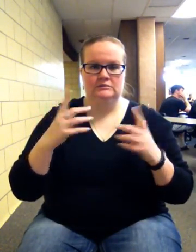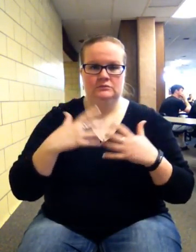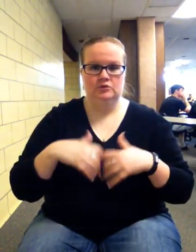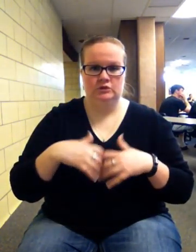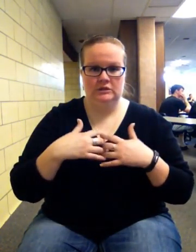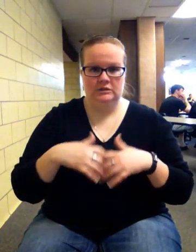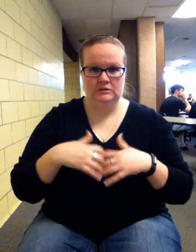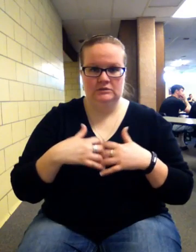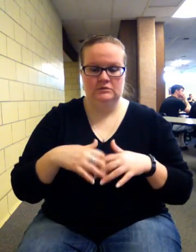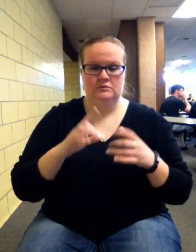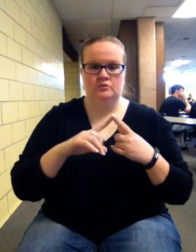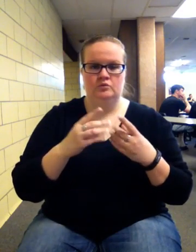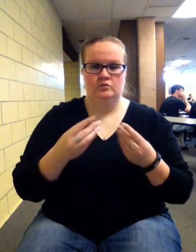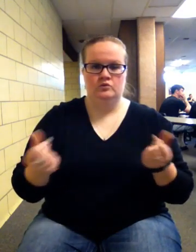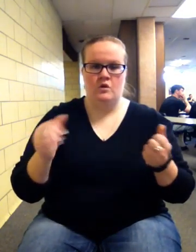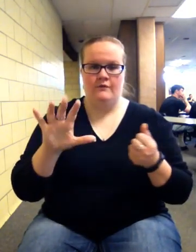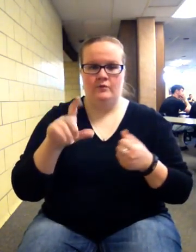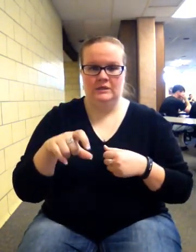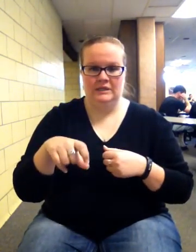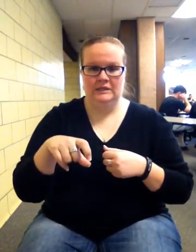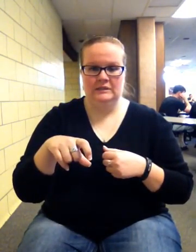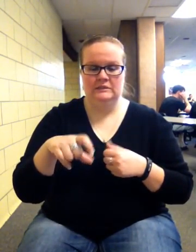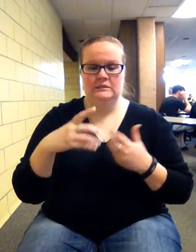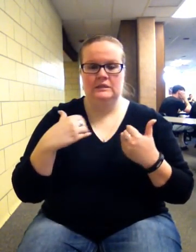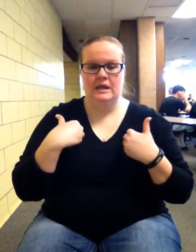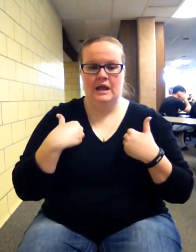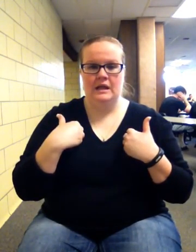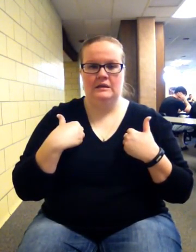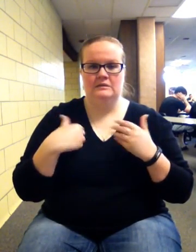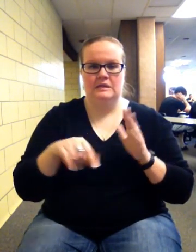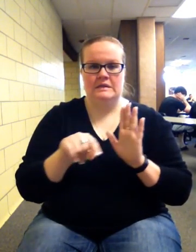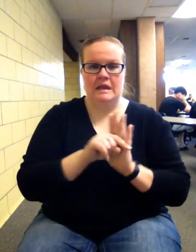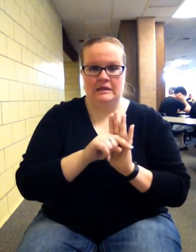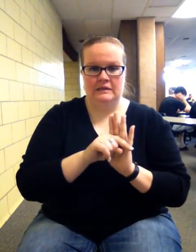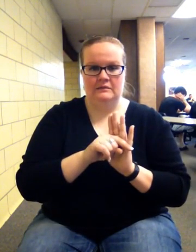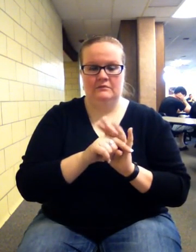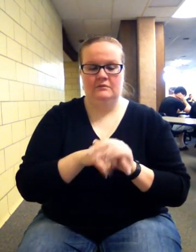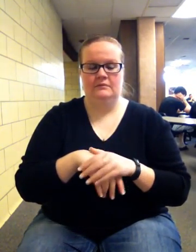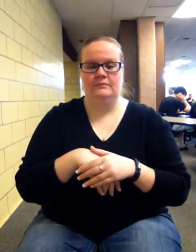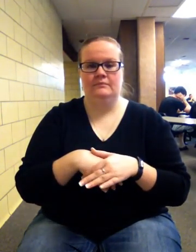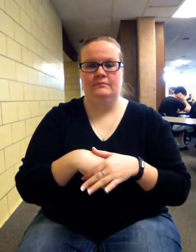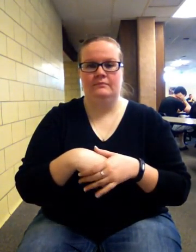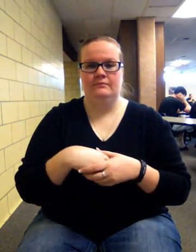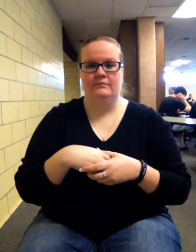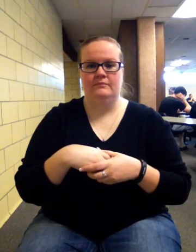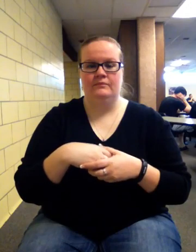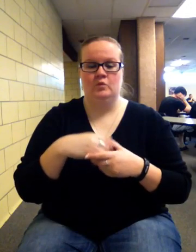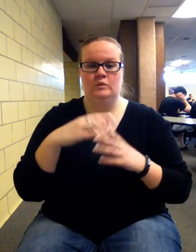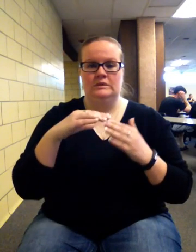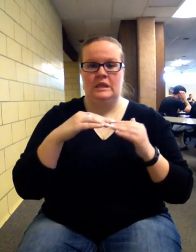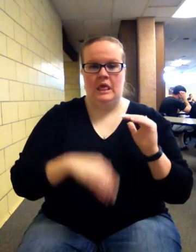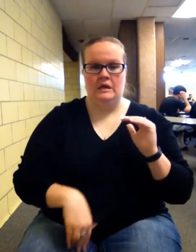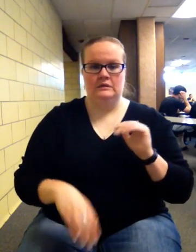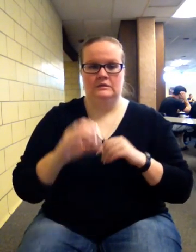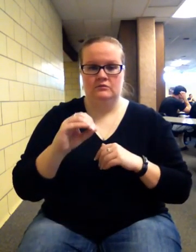to solve your needs, and it has a negative, so it's less than zero, you reject it.